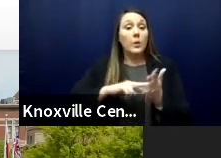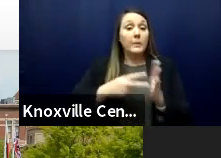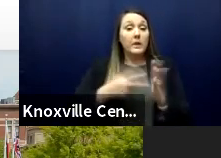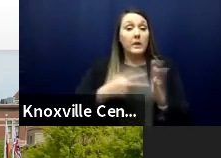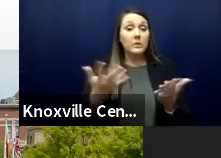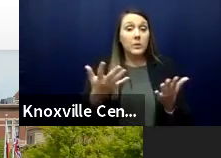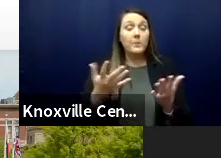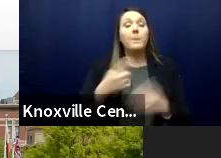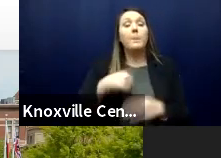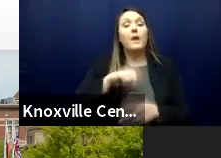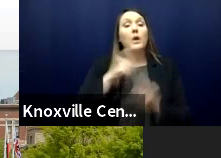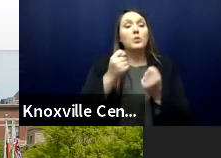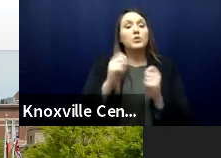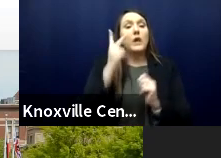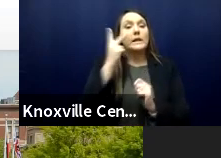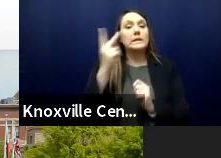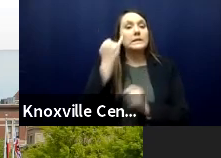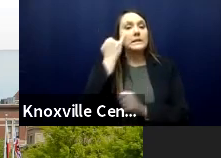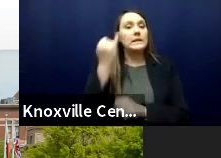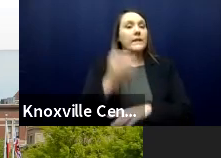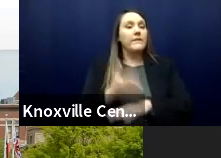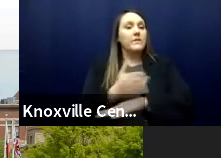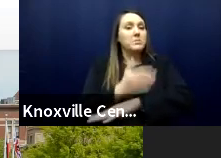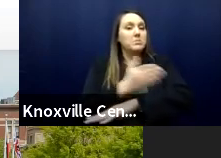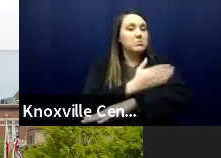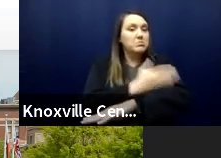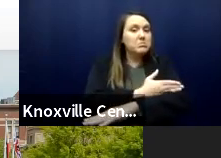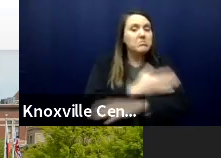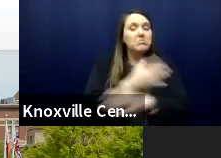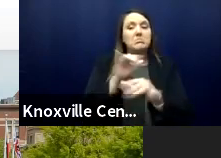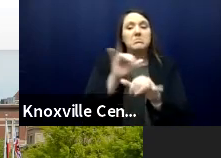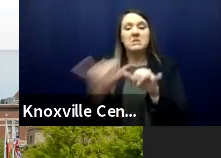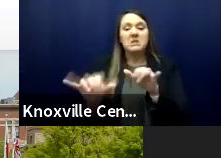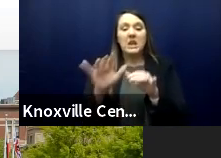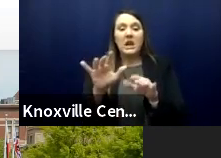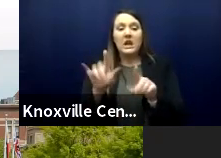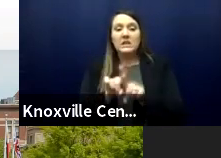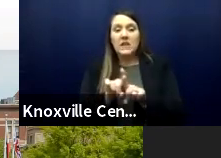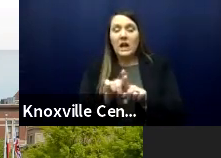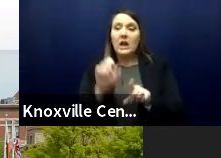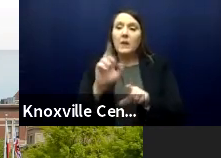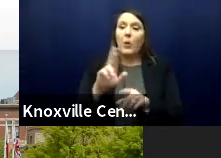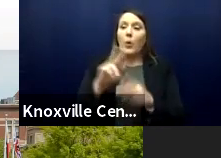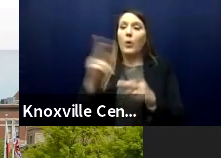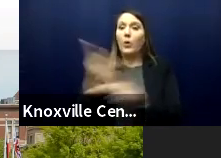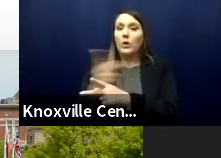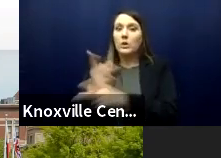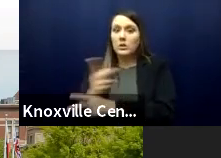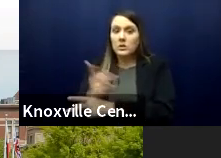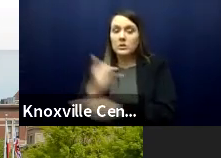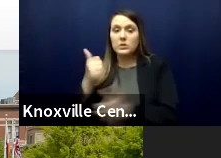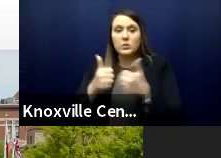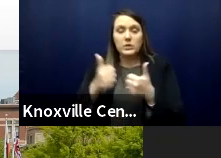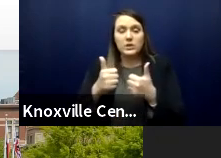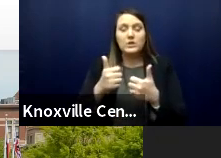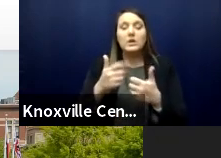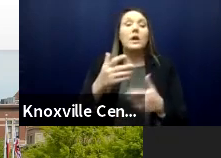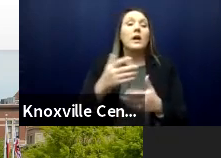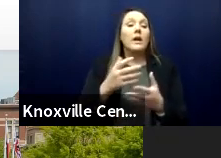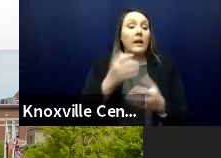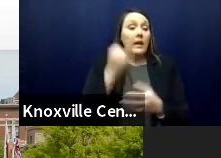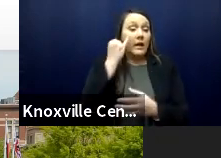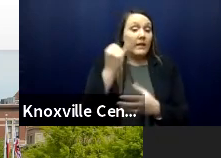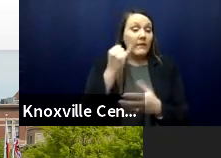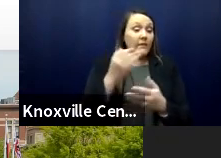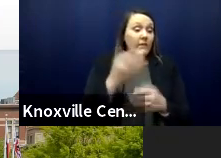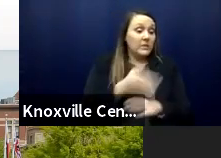we are trying to see if things are getting better, staying the same, or are they getting worse? And if so, how much better or worse, and at what